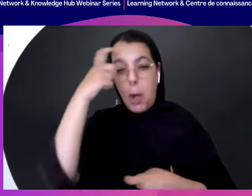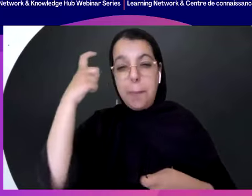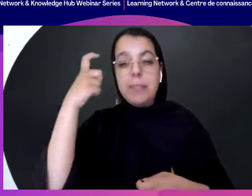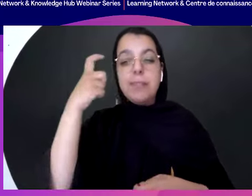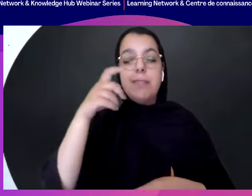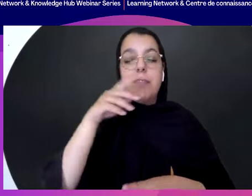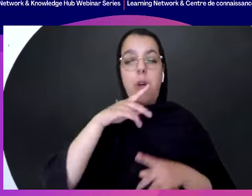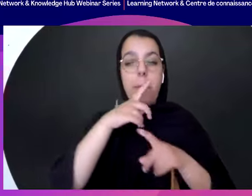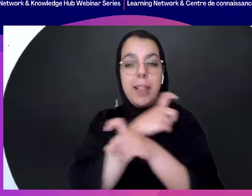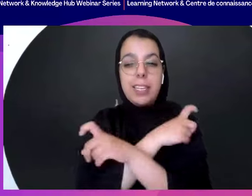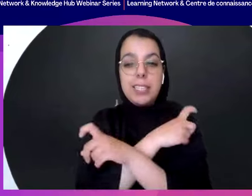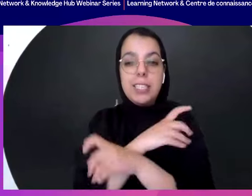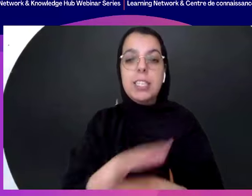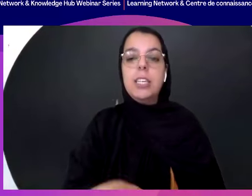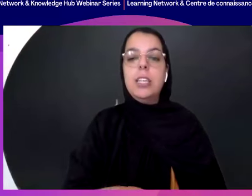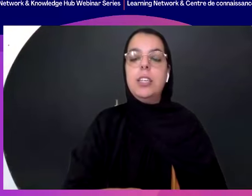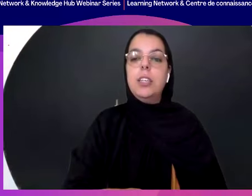Staff